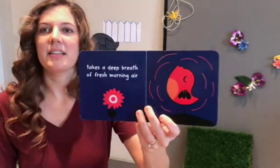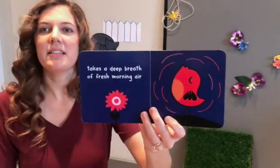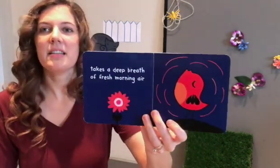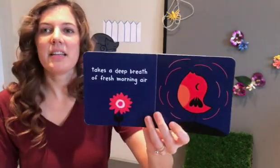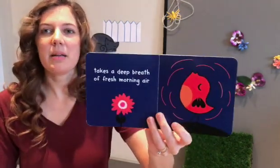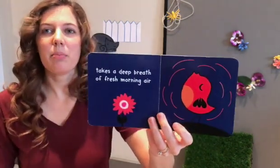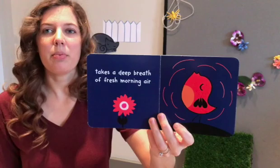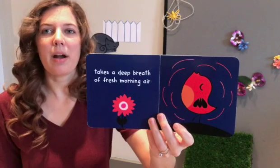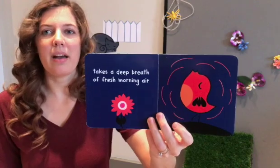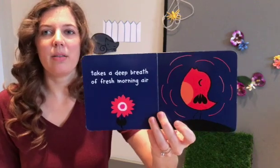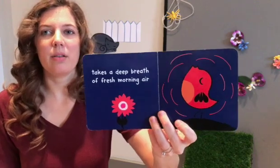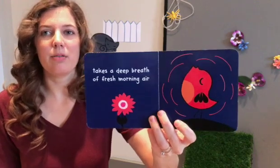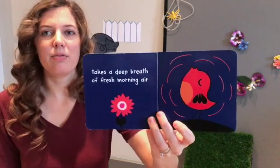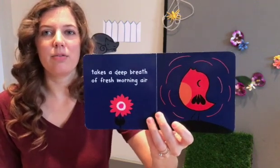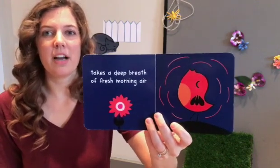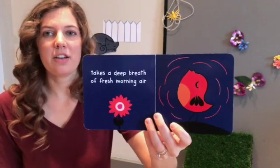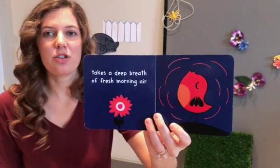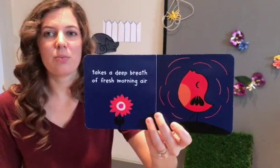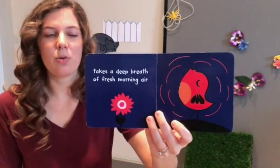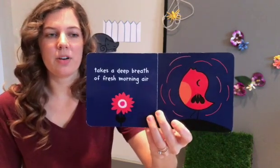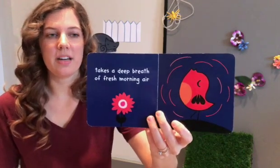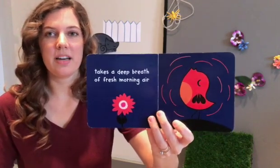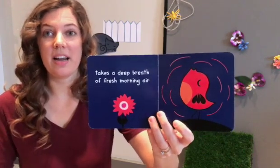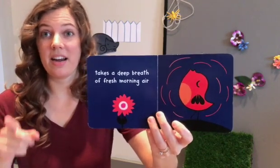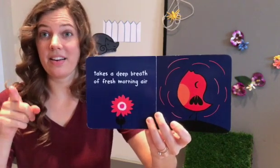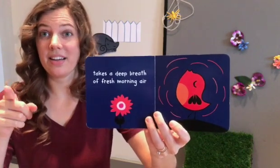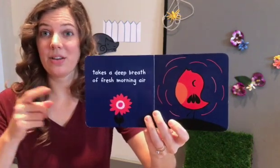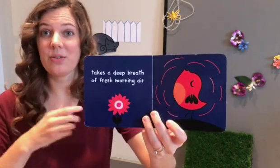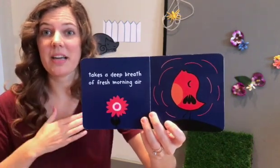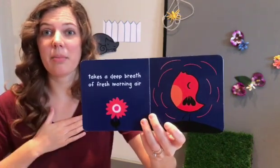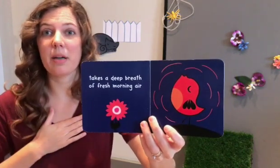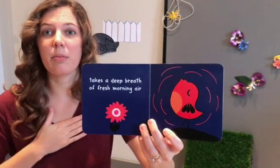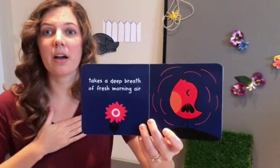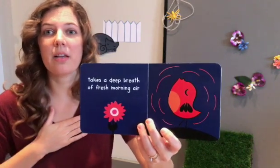a deep breath of fresh morning air. Can you take a big breath?